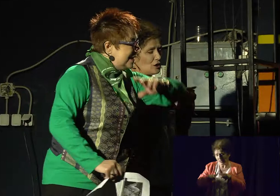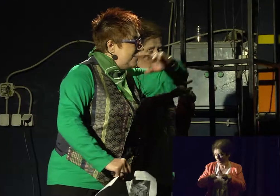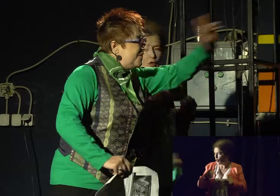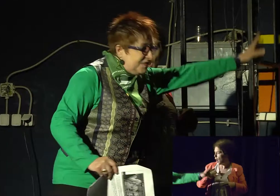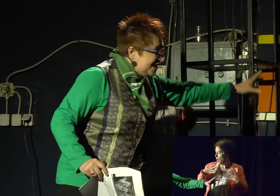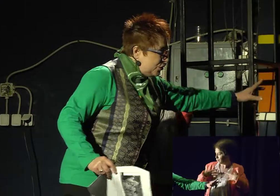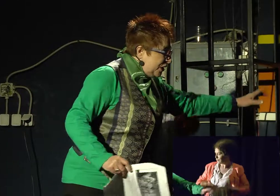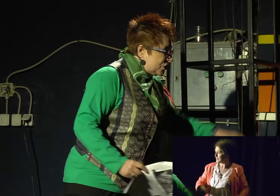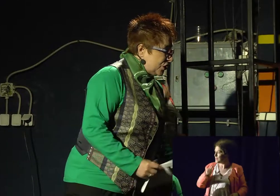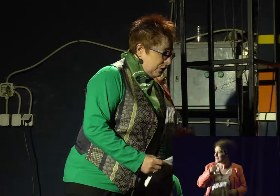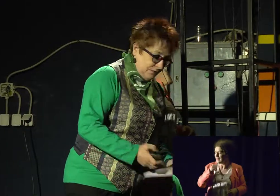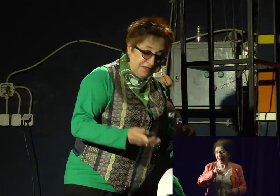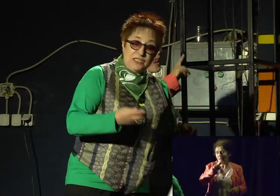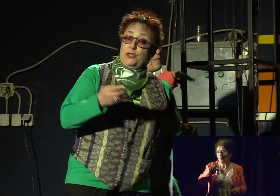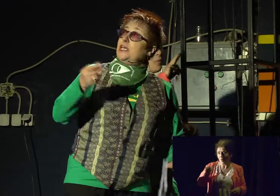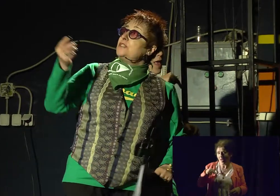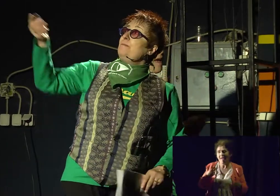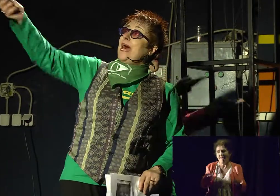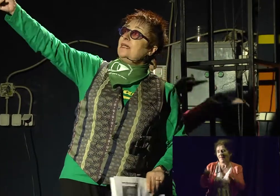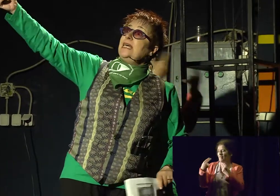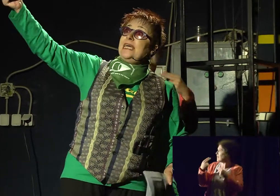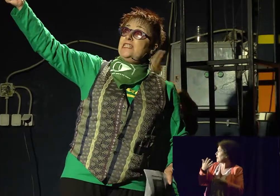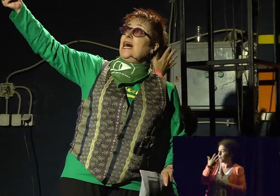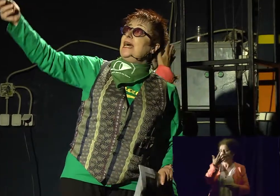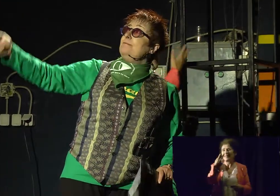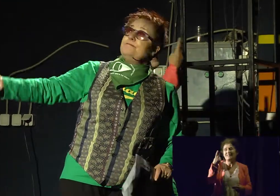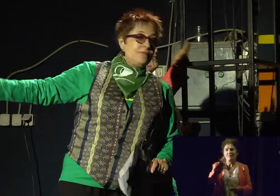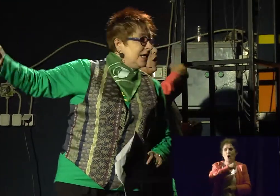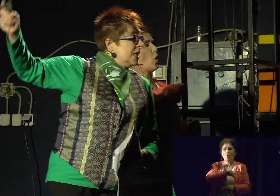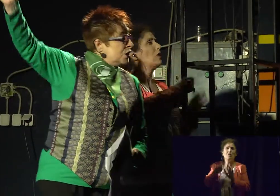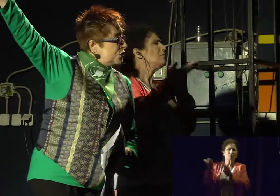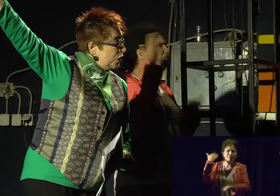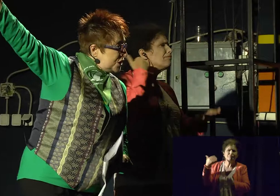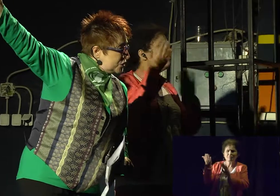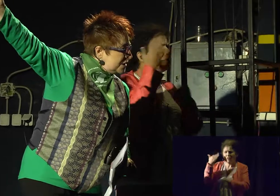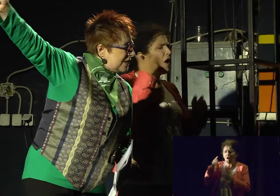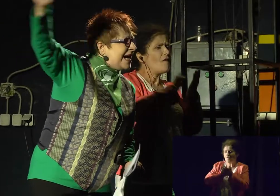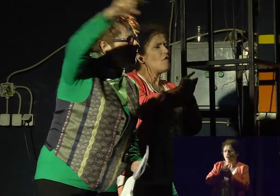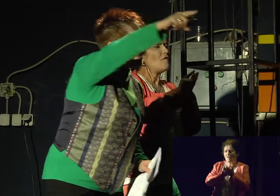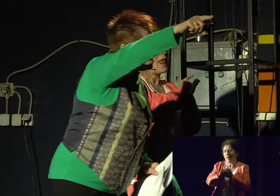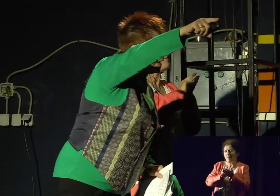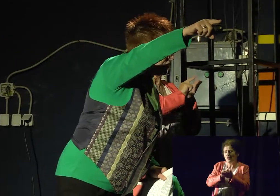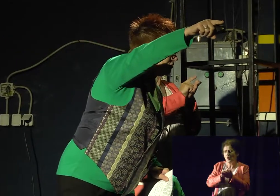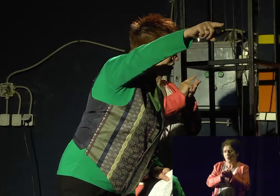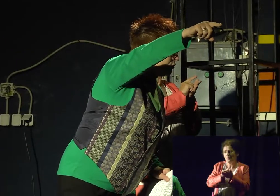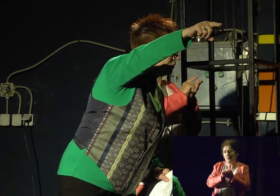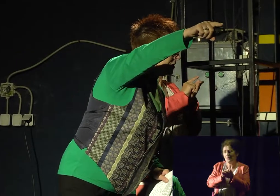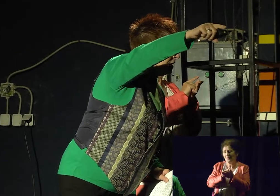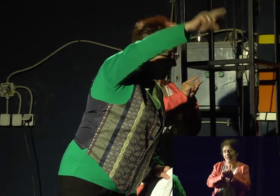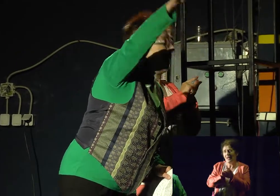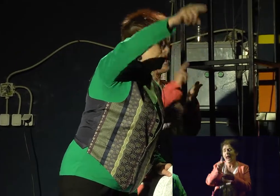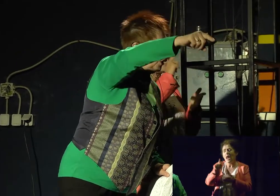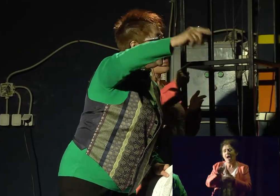back 52 years ago, 52 years back in time, to Ceausescu's era. Have you heard about Ceausescu?